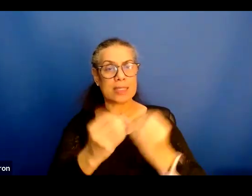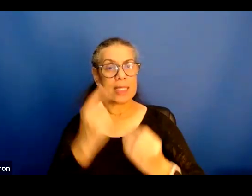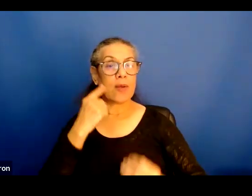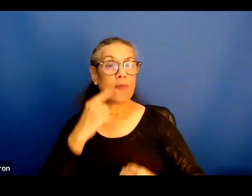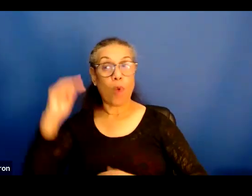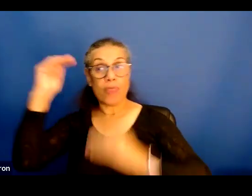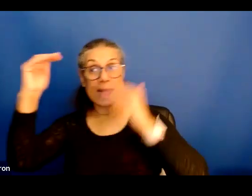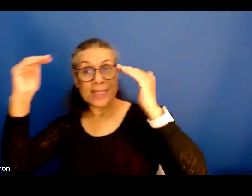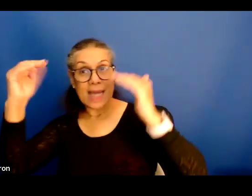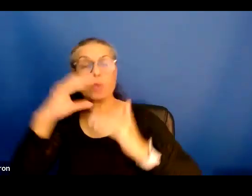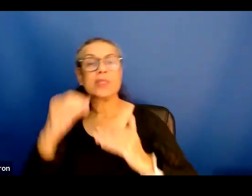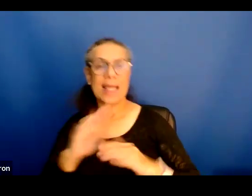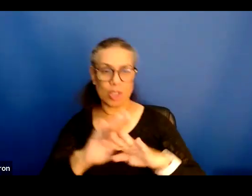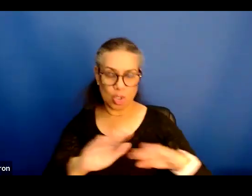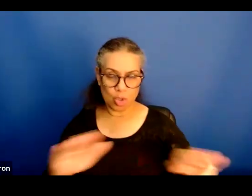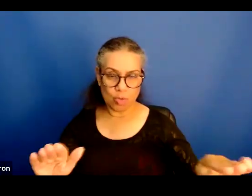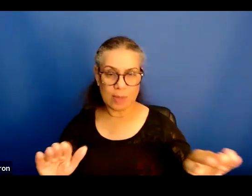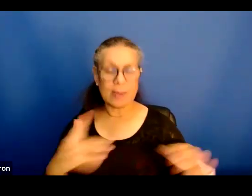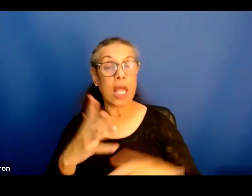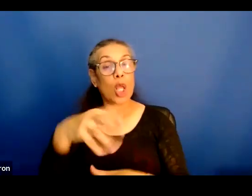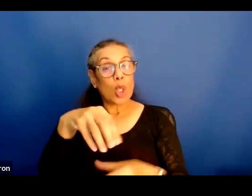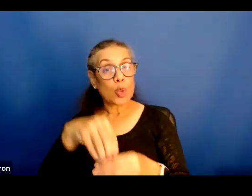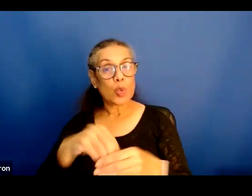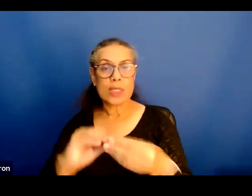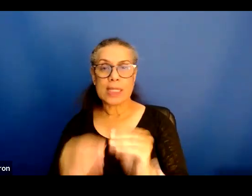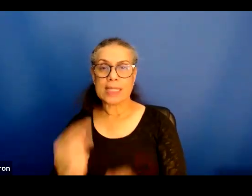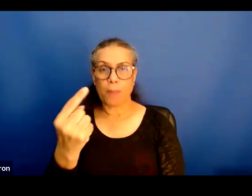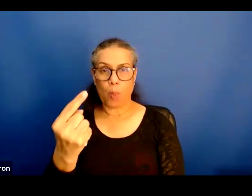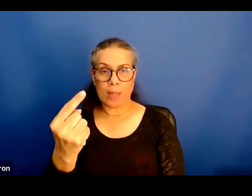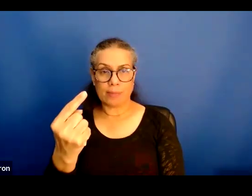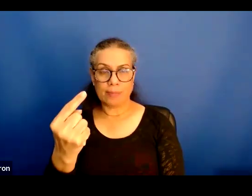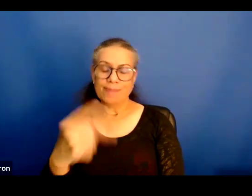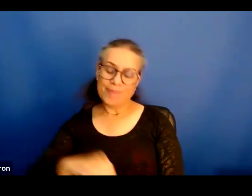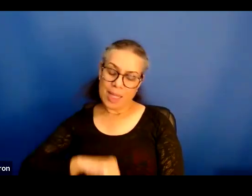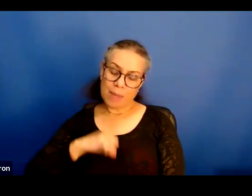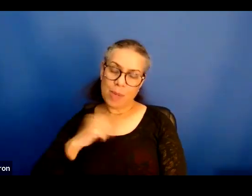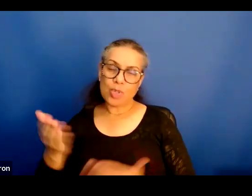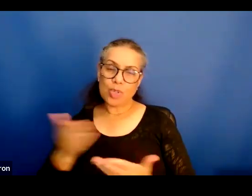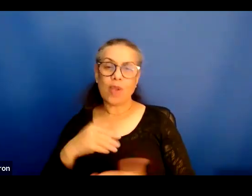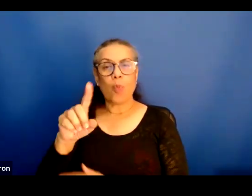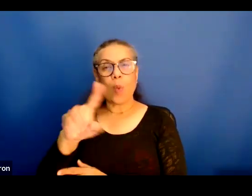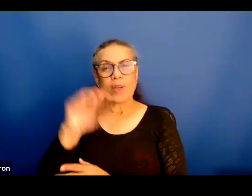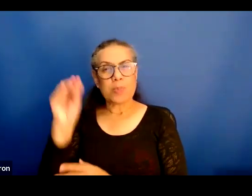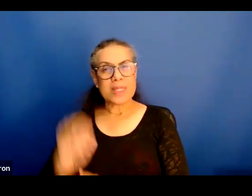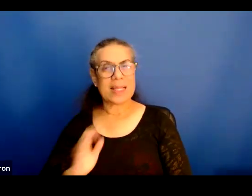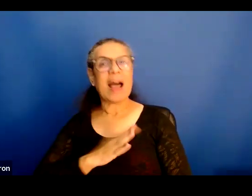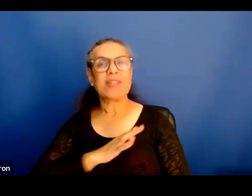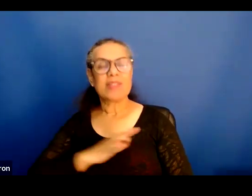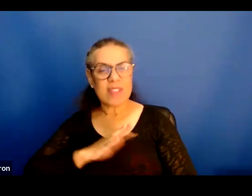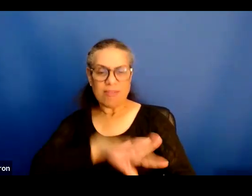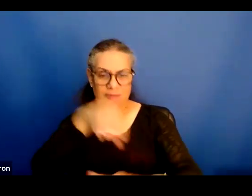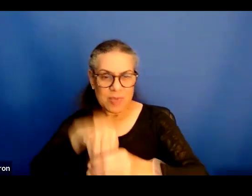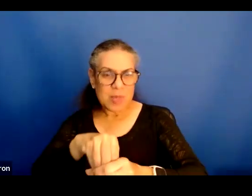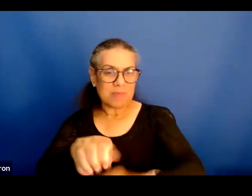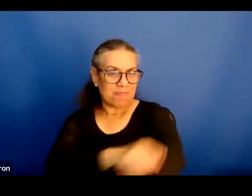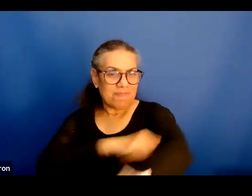fully committed to making inclusion our #1 priority. I'm proud to share that our staff is 100% invested in this vision, and together we will